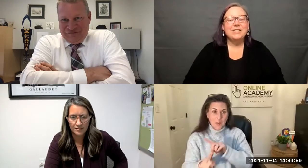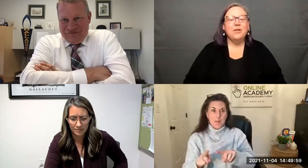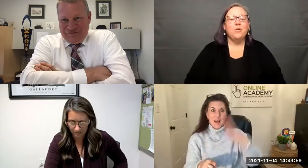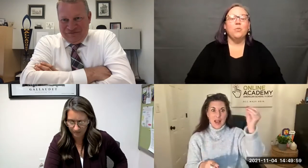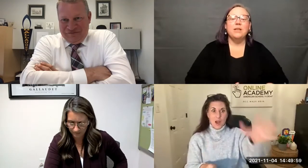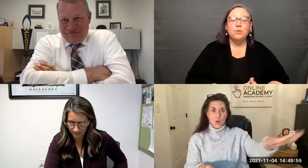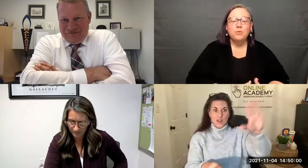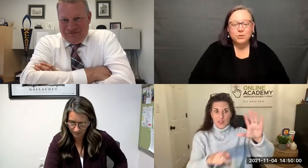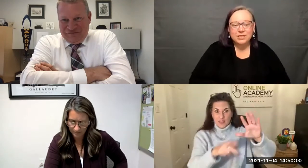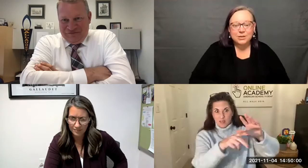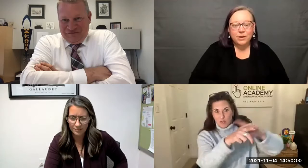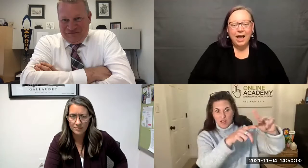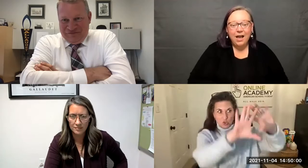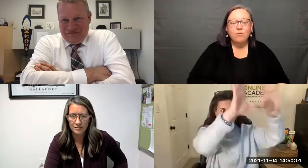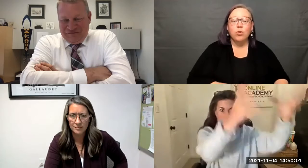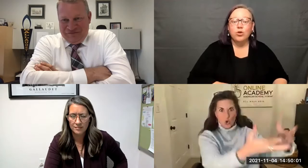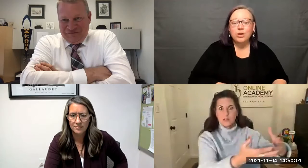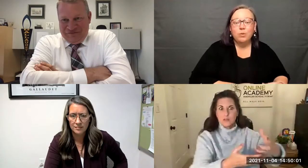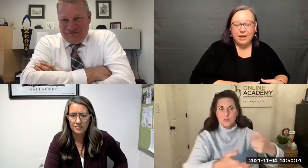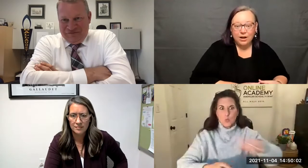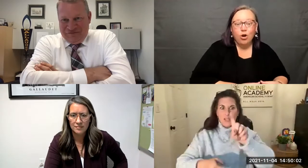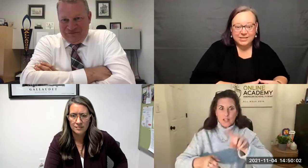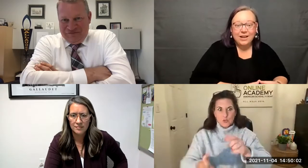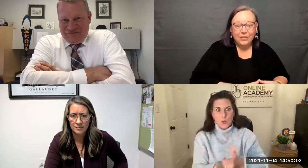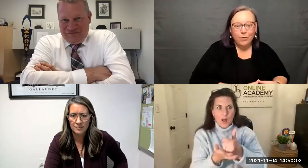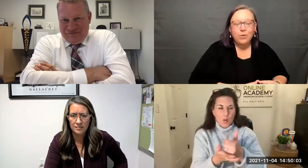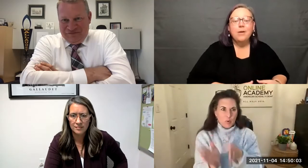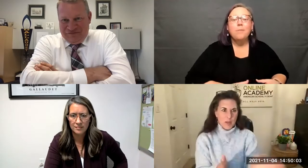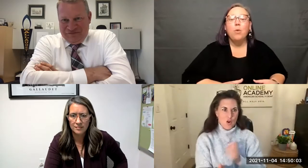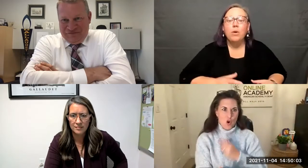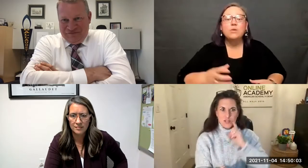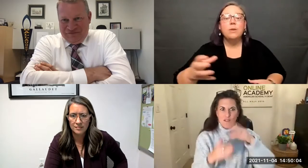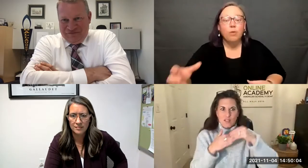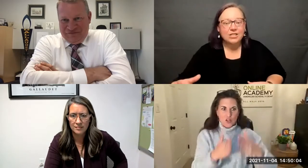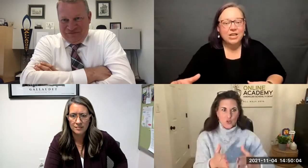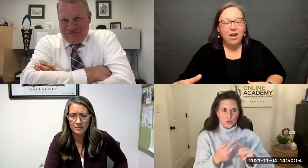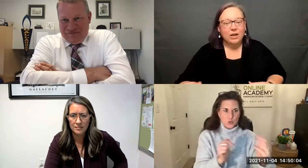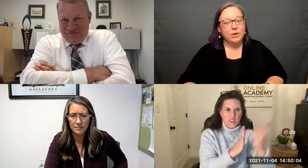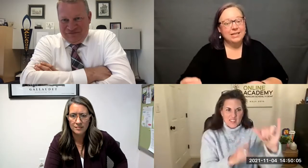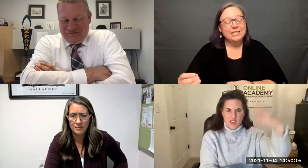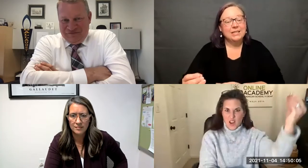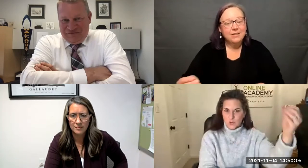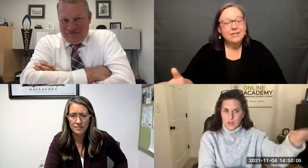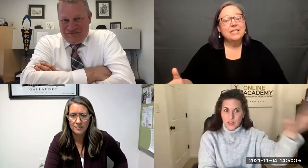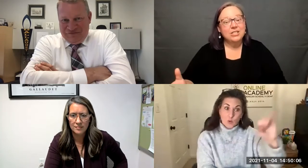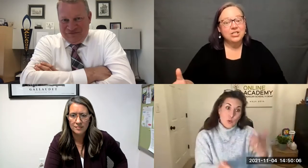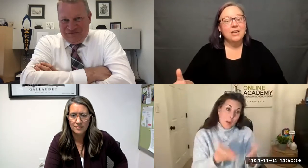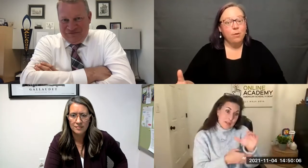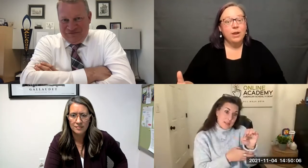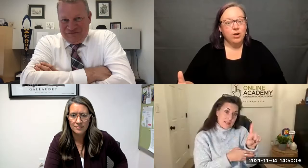so with the resources that we have, we're good in our silo, but once we branch out and we need to teach them that we are here